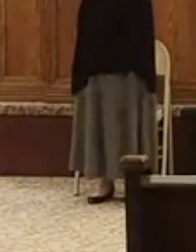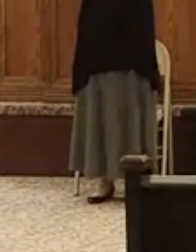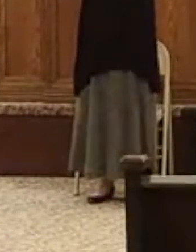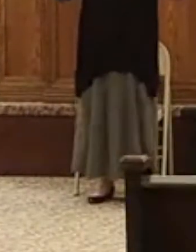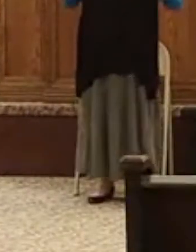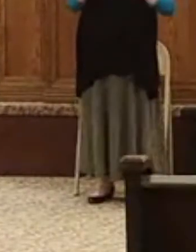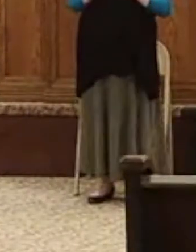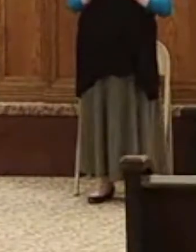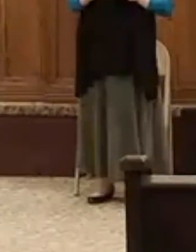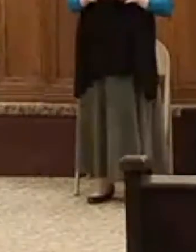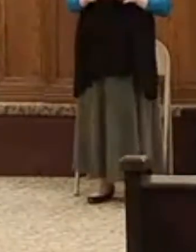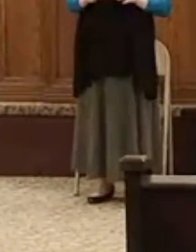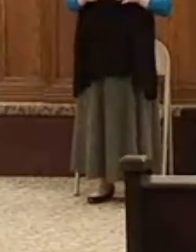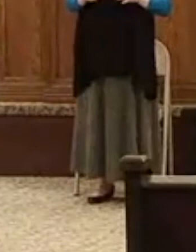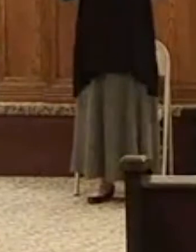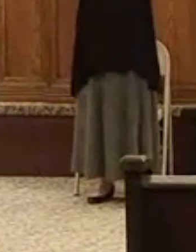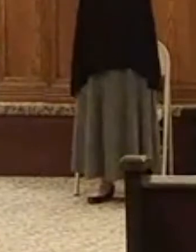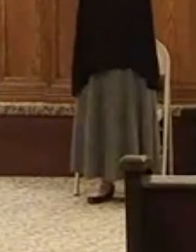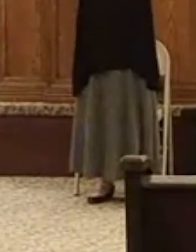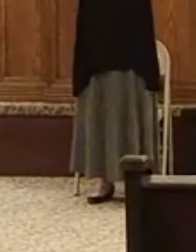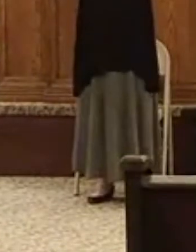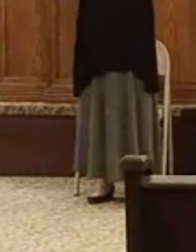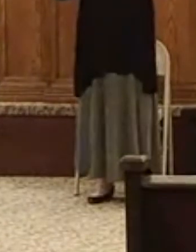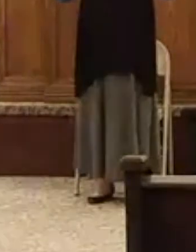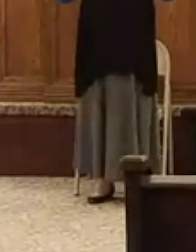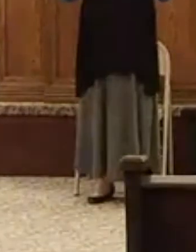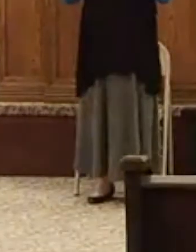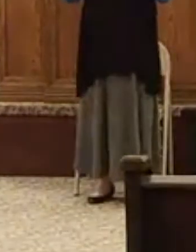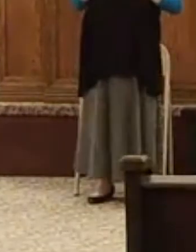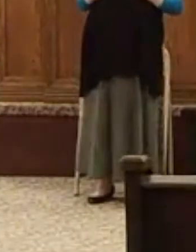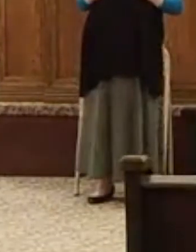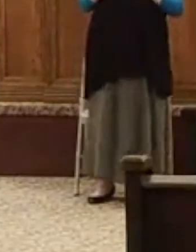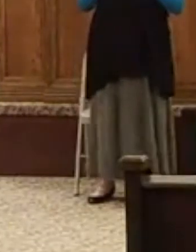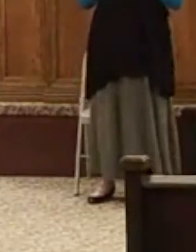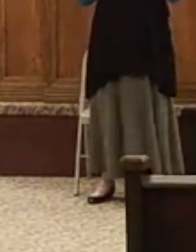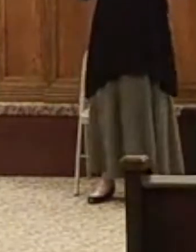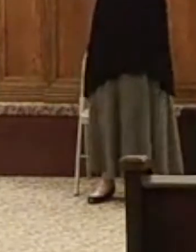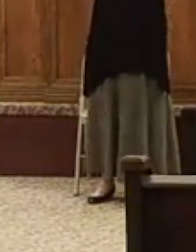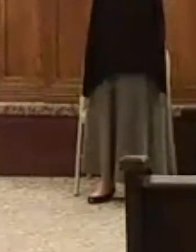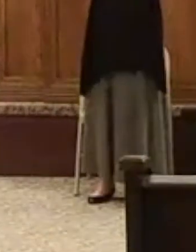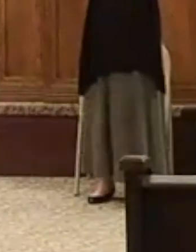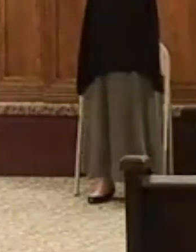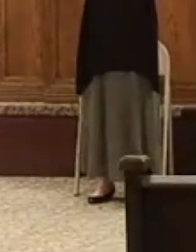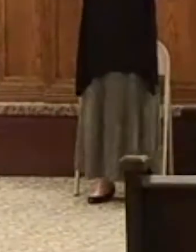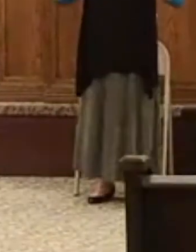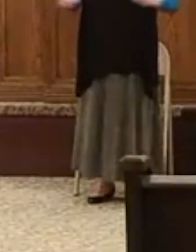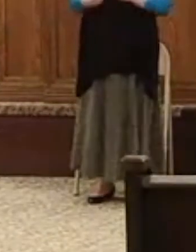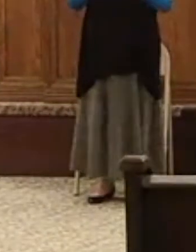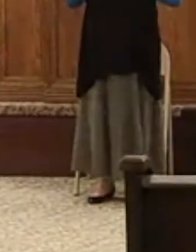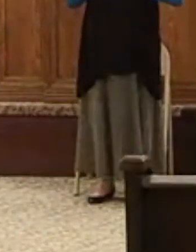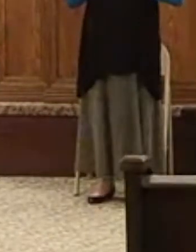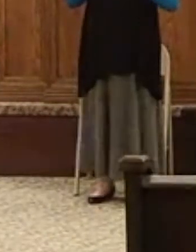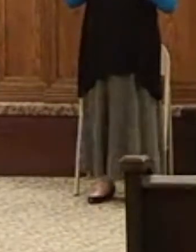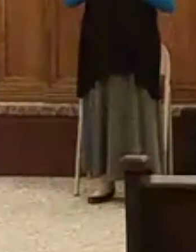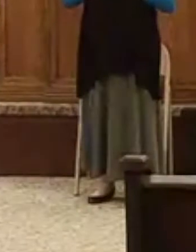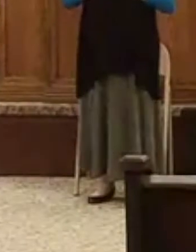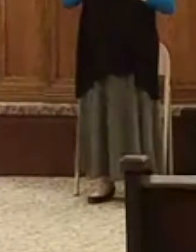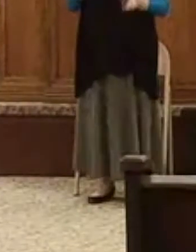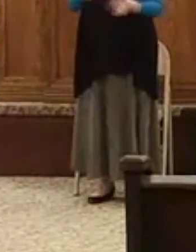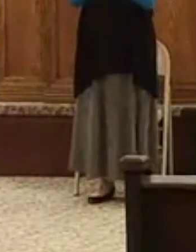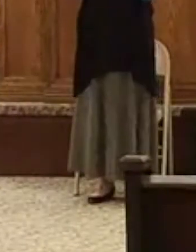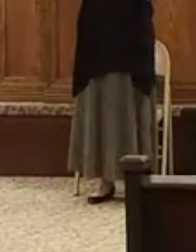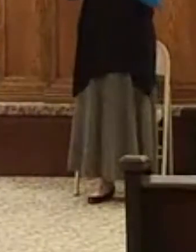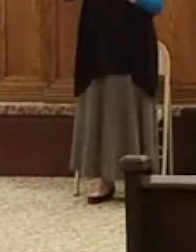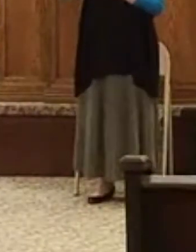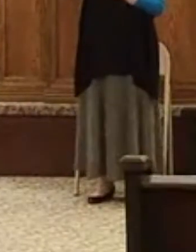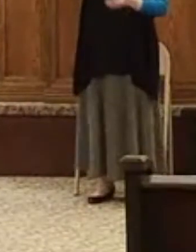shine. I want it to penetrate this present darkness. I want it to go into the dark areas of this city. I want to